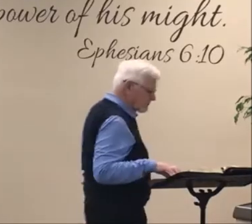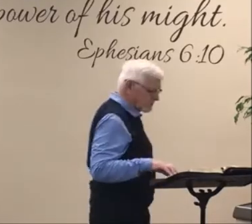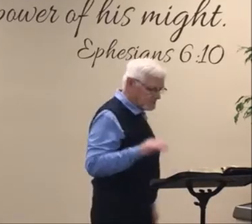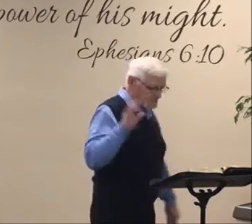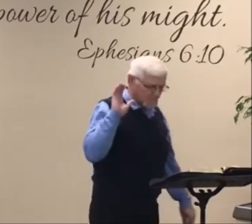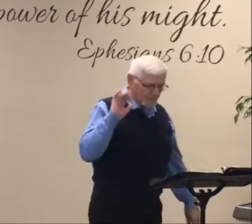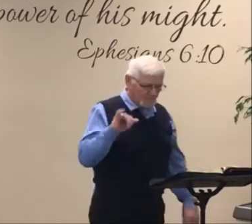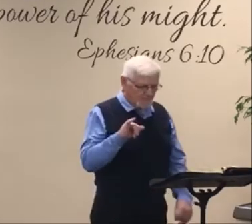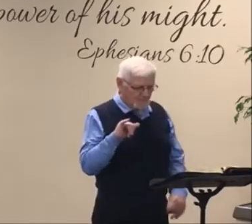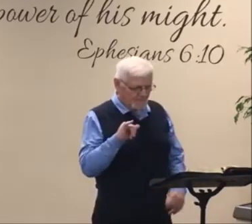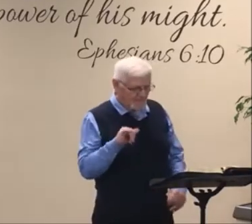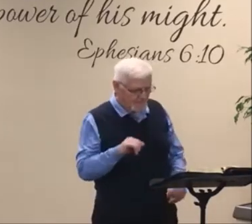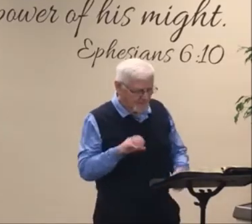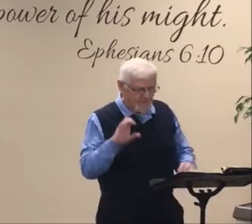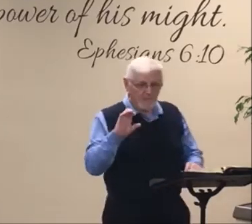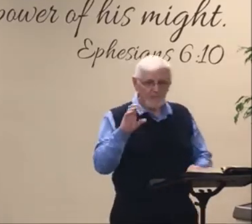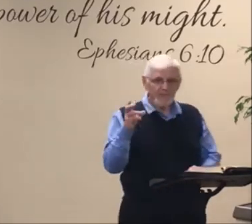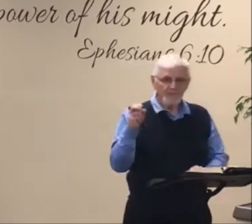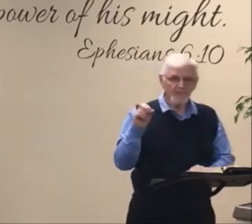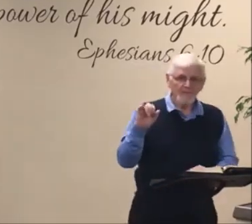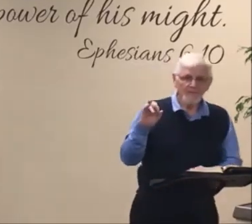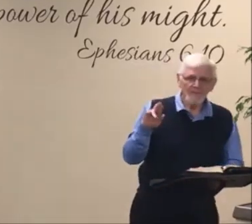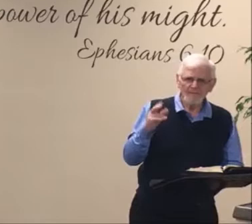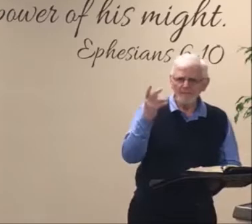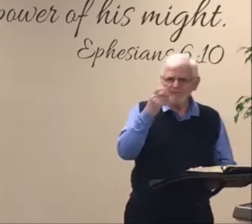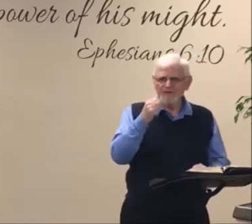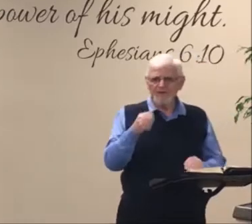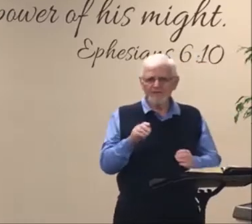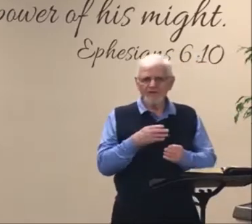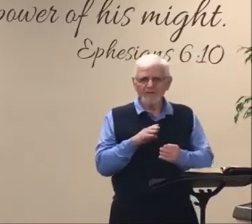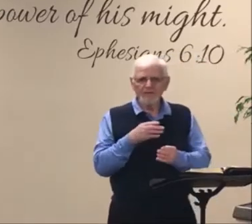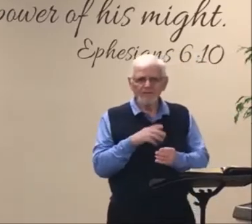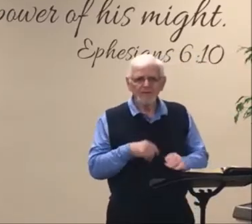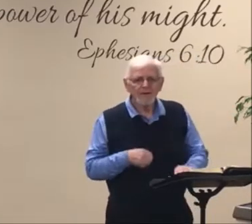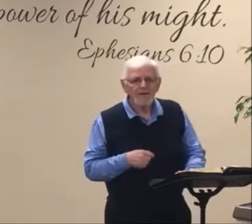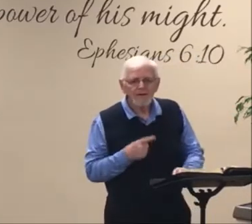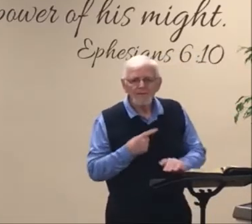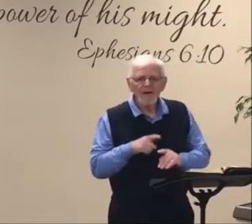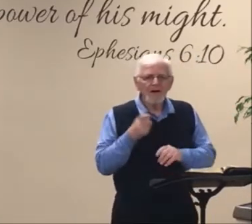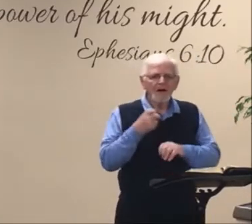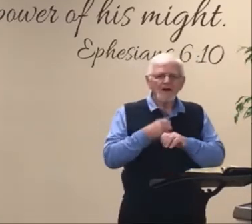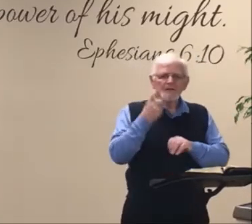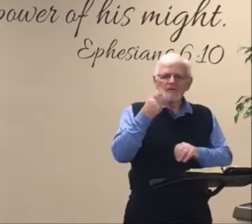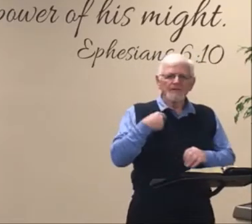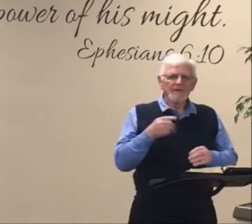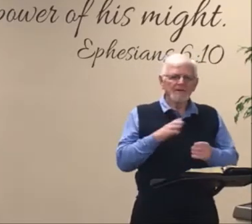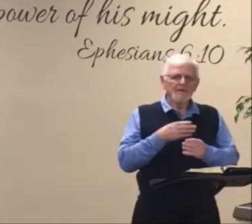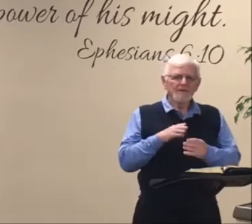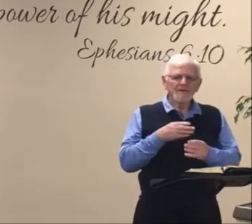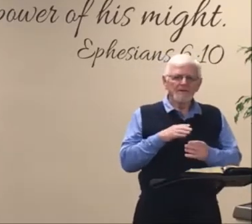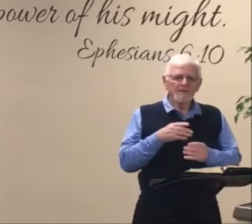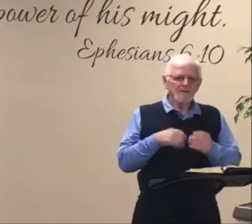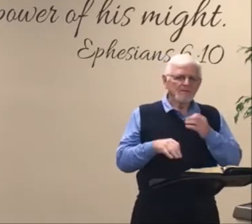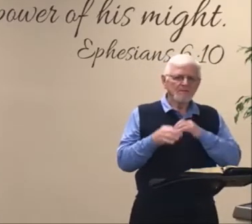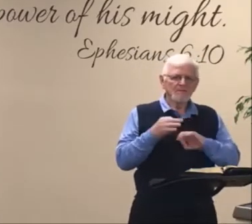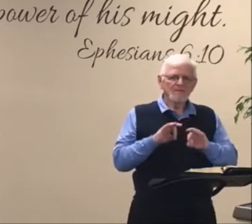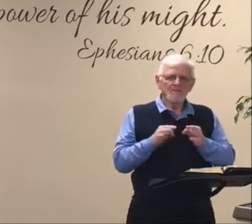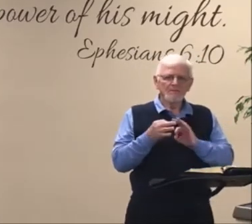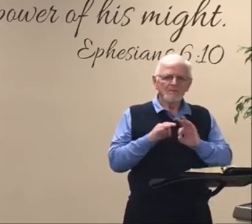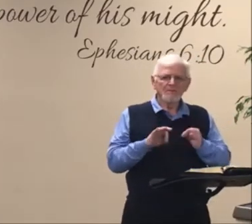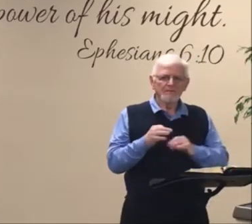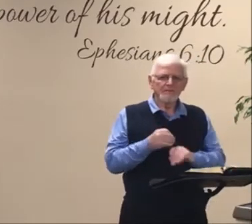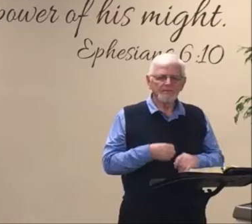Sounded like a choir singing up here. How many would you like to hear that again, maybe for the special meeting? All right. If you would like to do